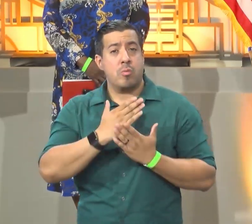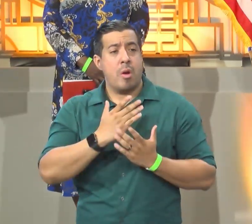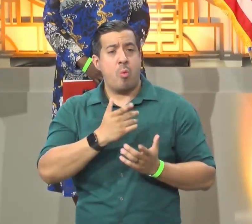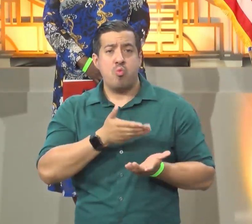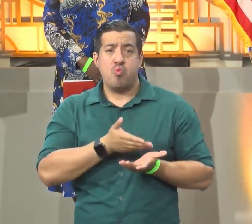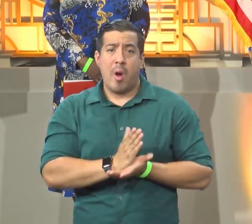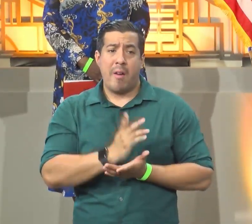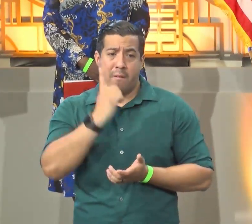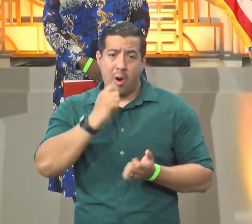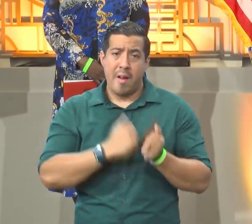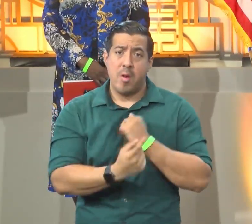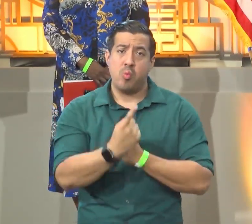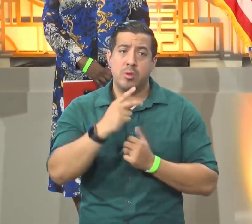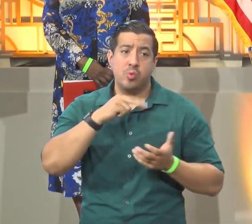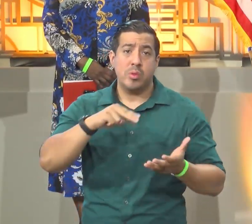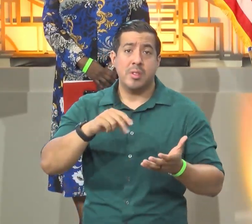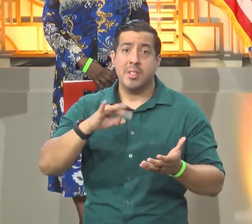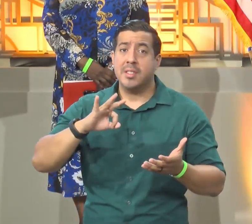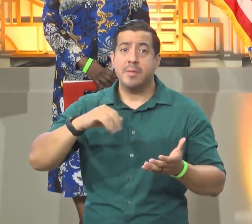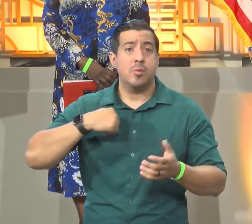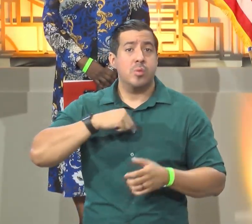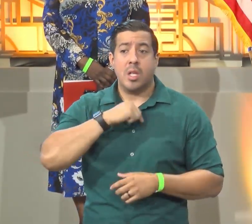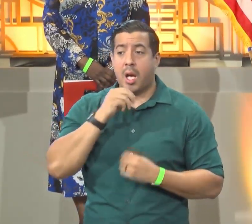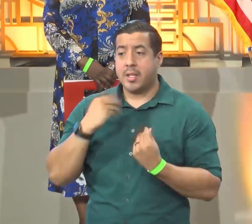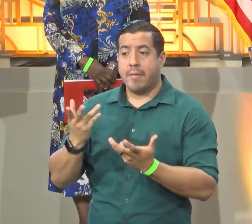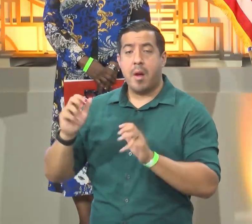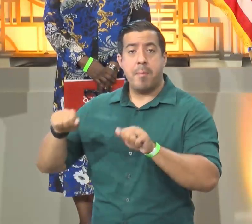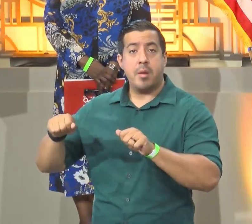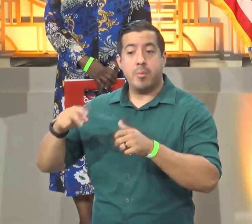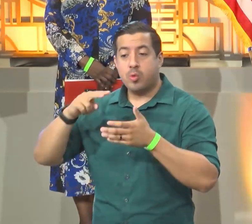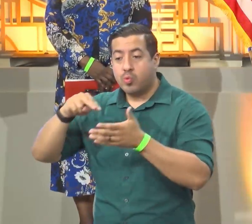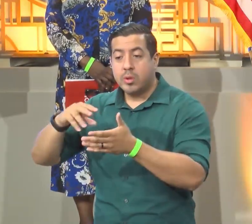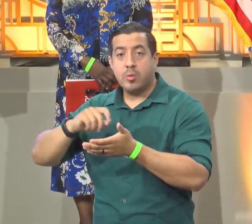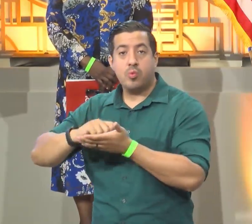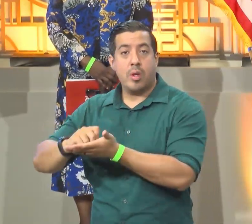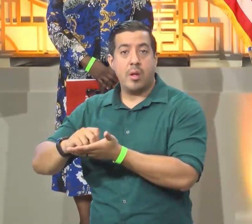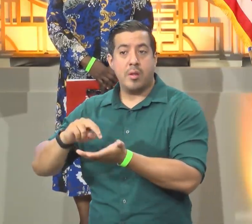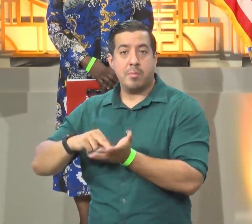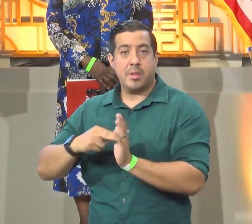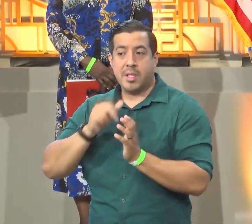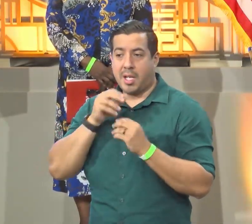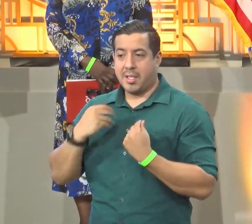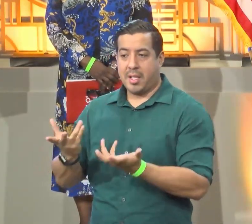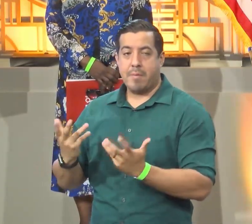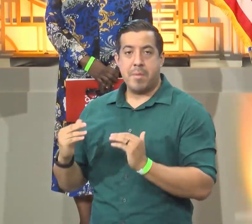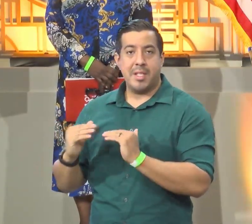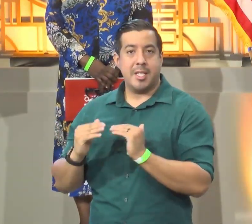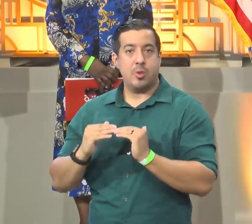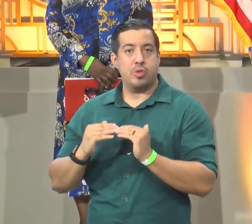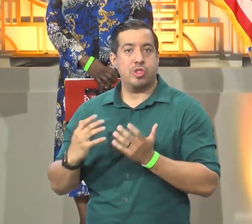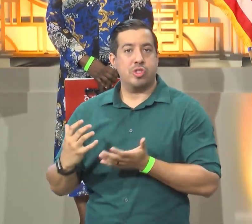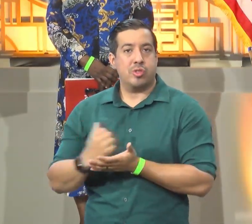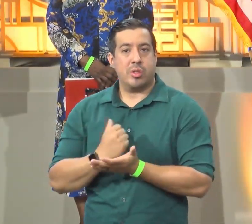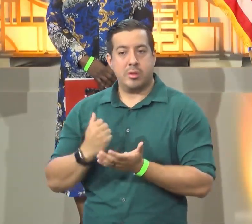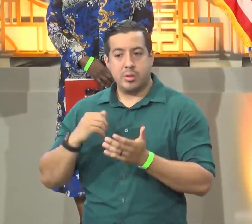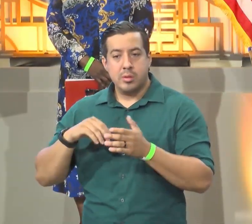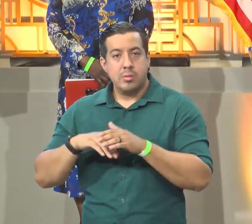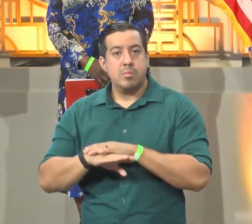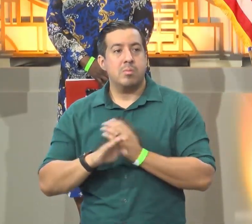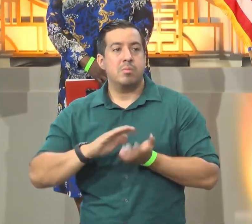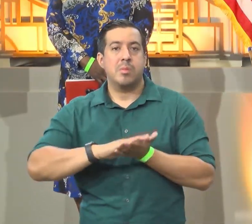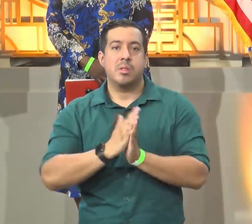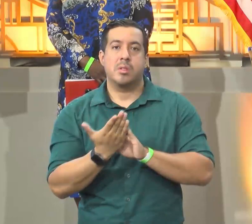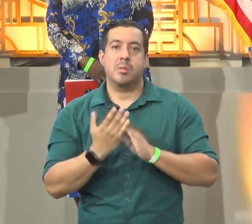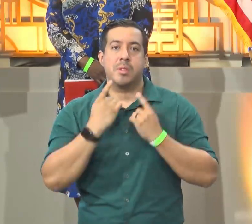give everyone the ability to simply read and write, then we aren't giving them an equal chance to succeed and live the